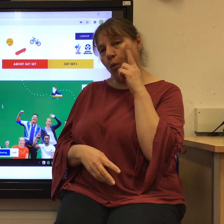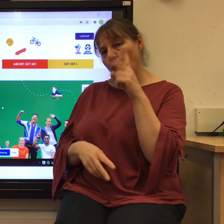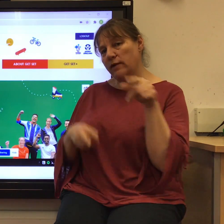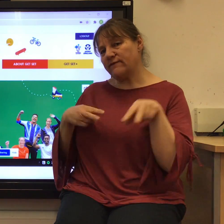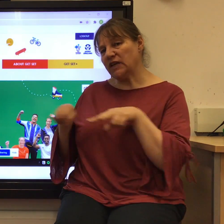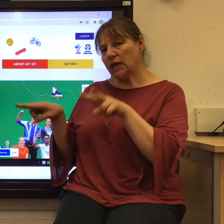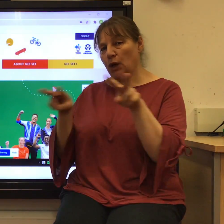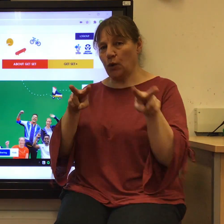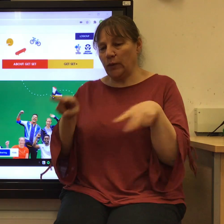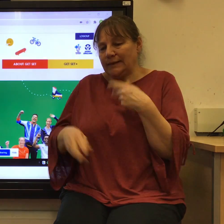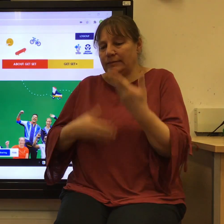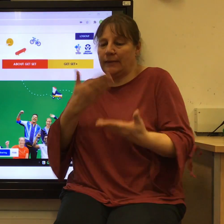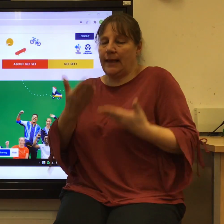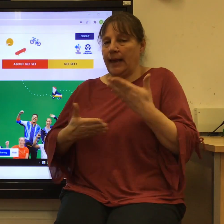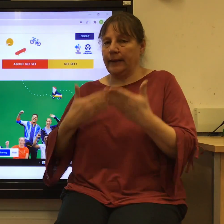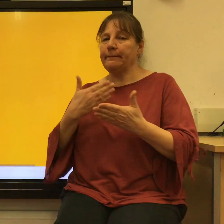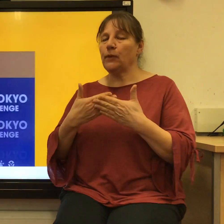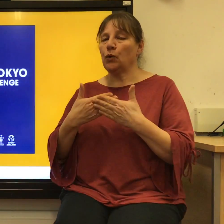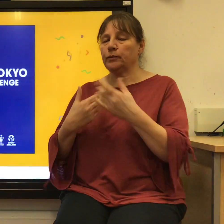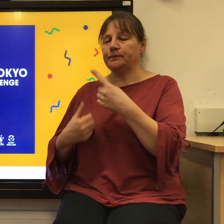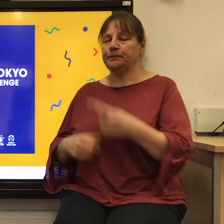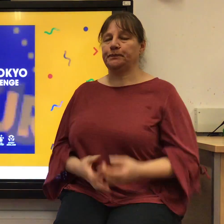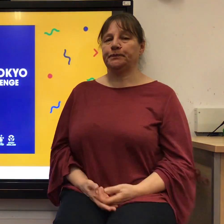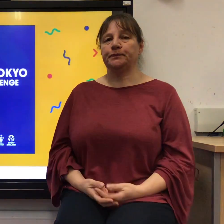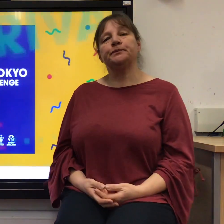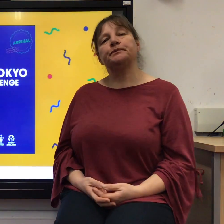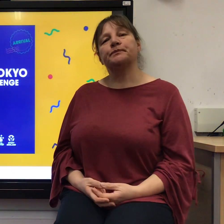your journey that you need to go on.